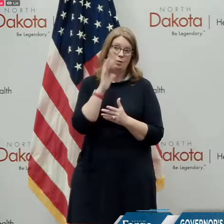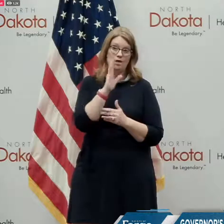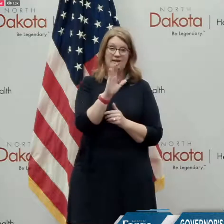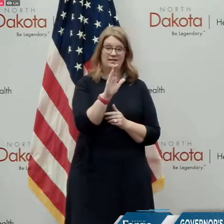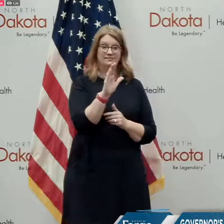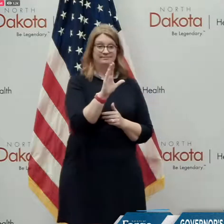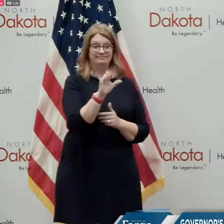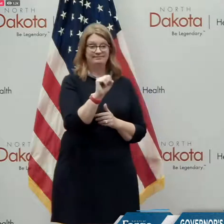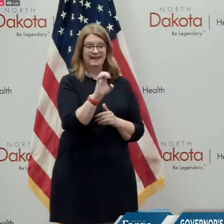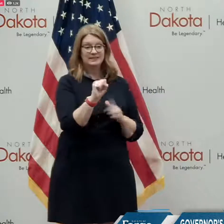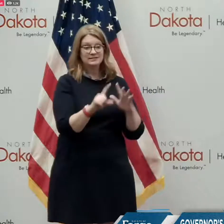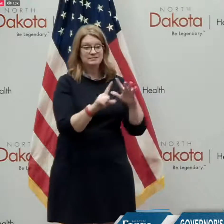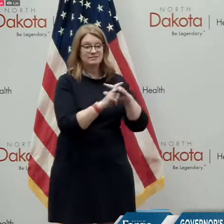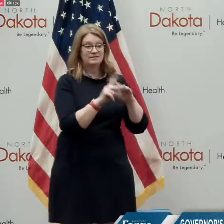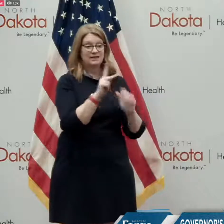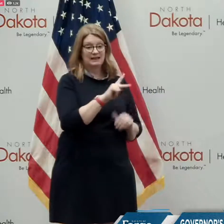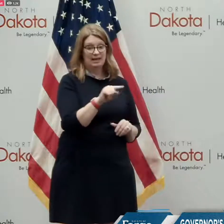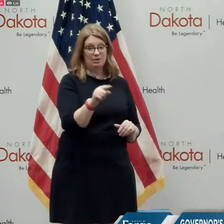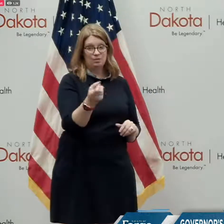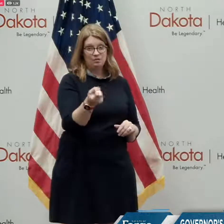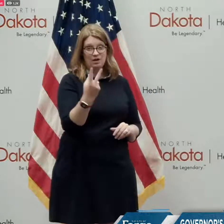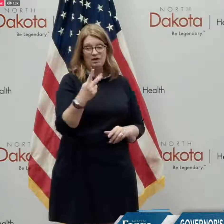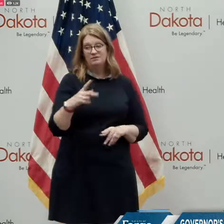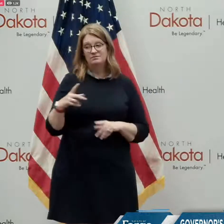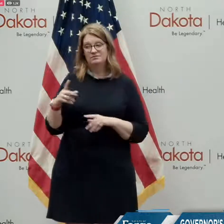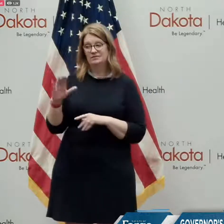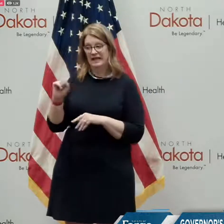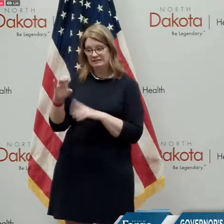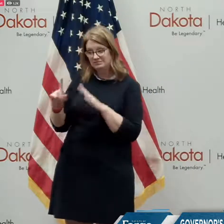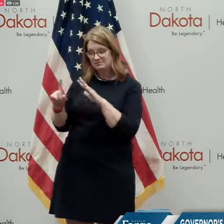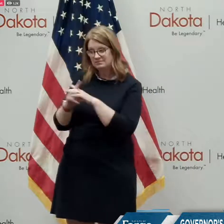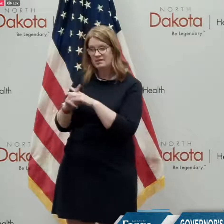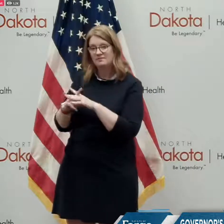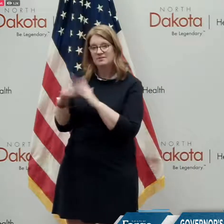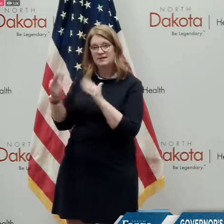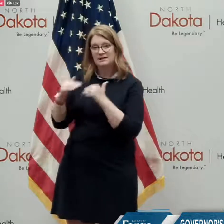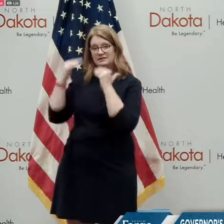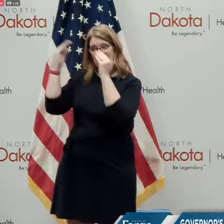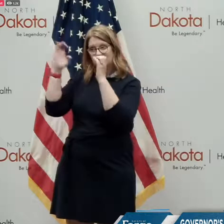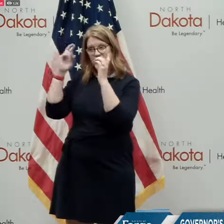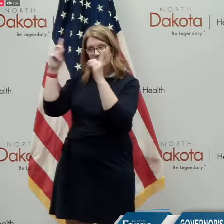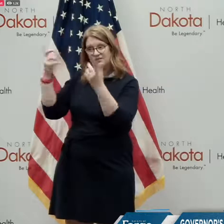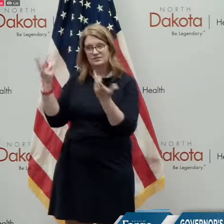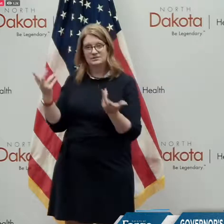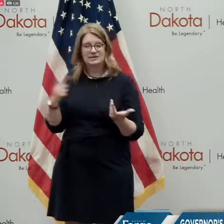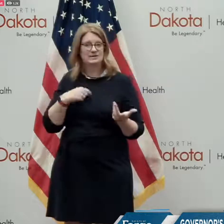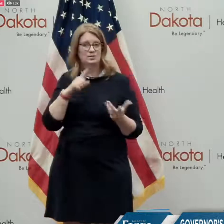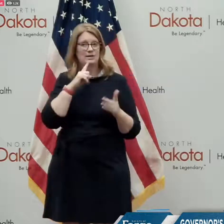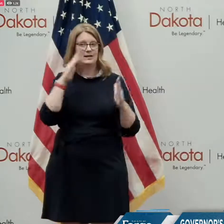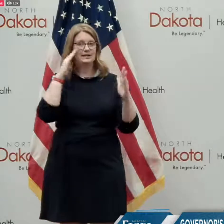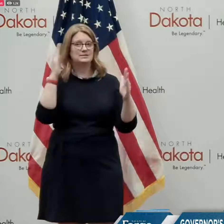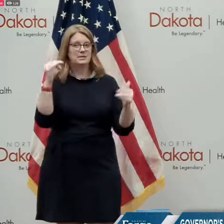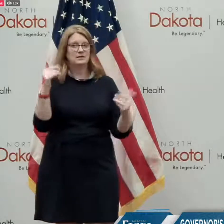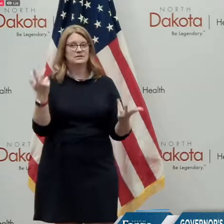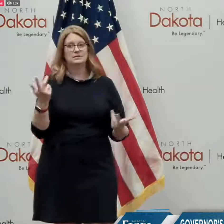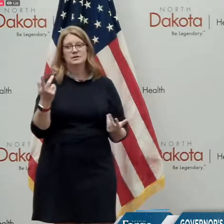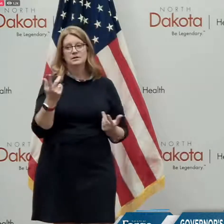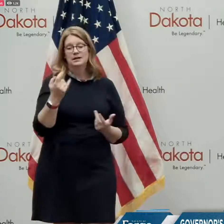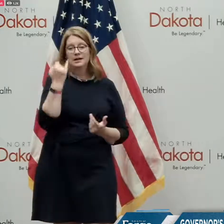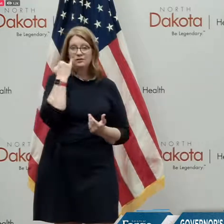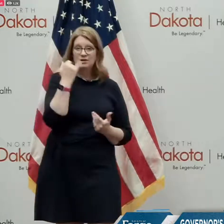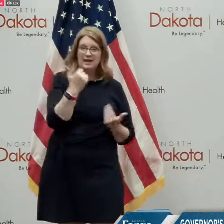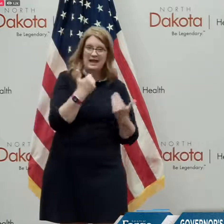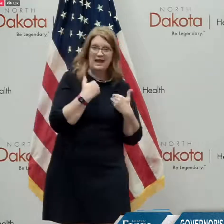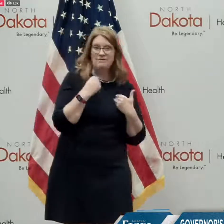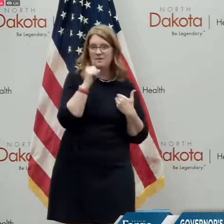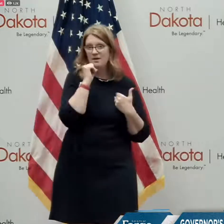cases in K-12 locations, and that's one of the things that is expected. And the question is not that whether we have them or don't,